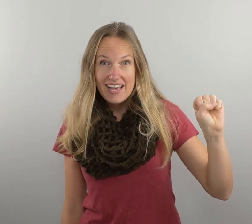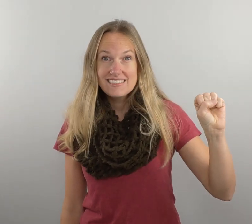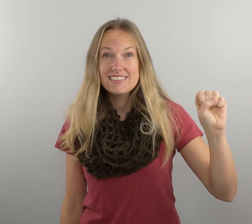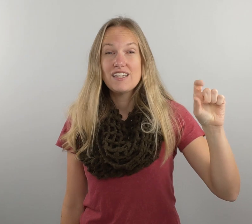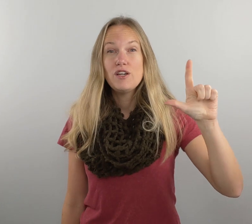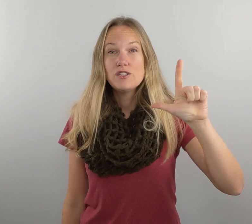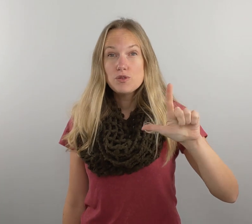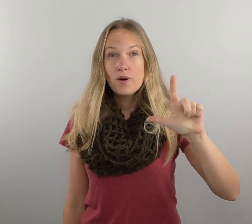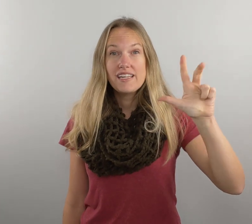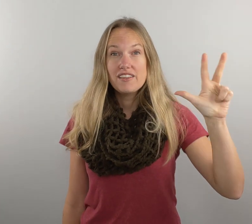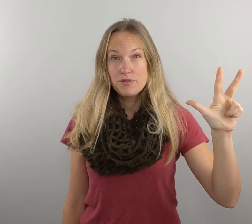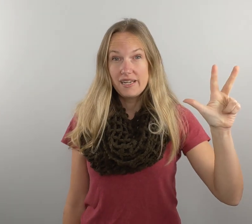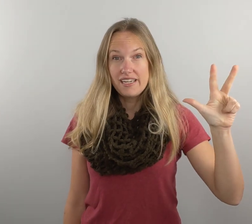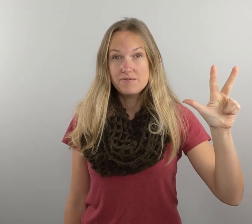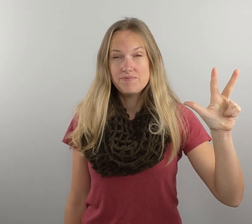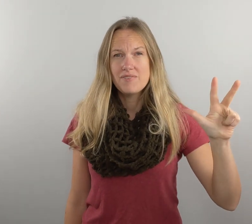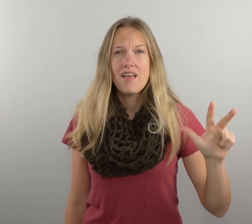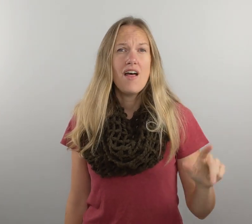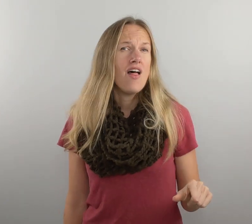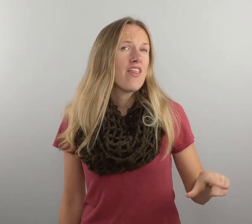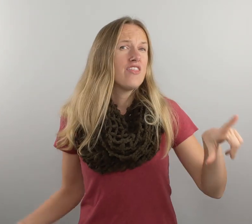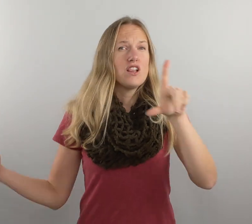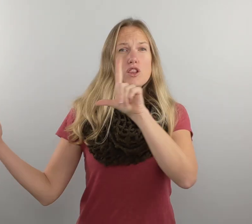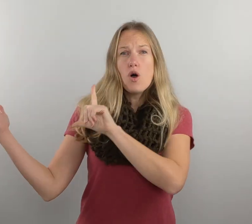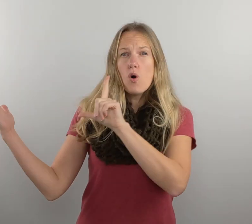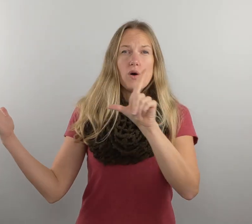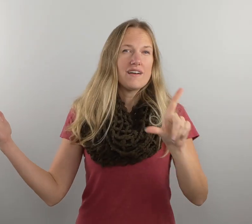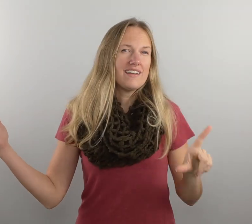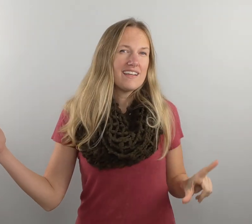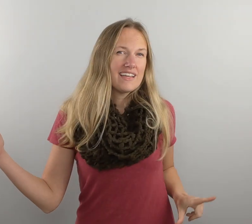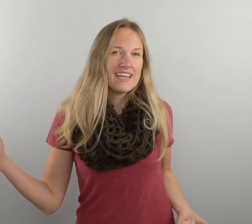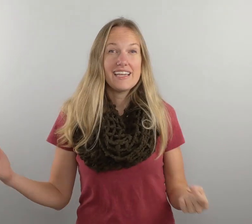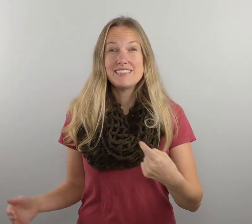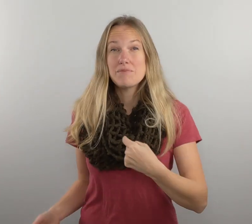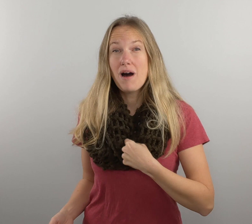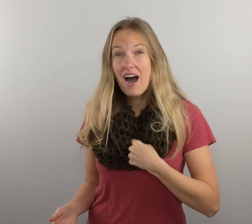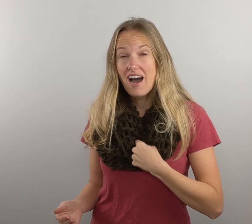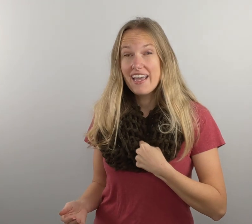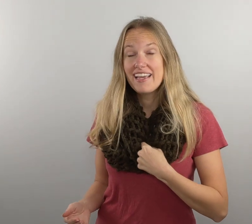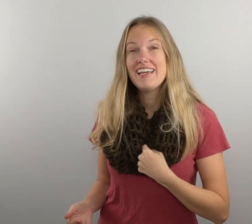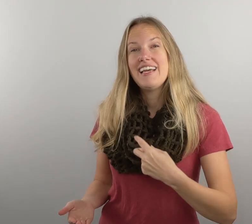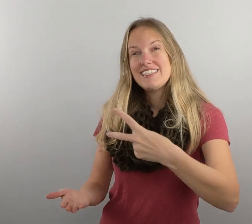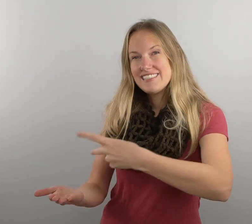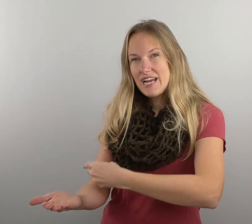P-S-A-L-M-S 23. The Lord is my